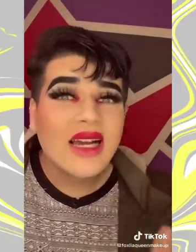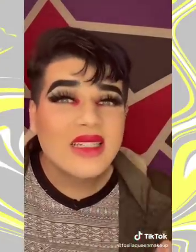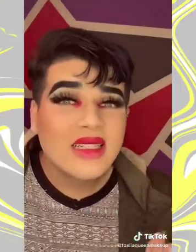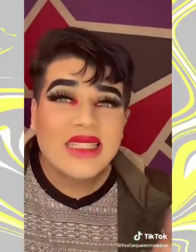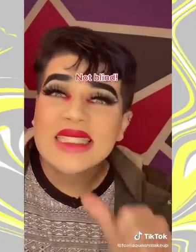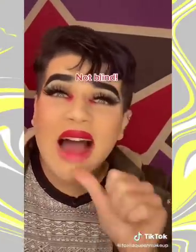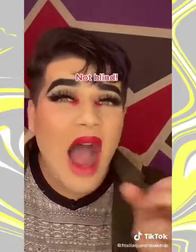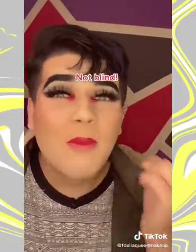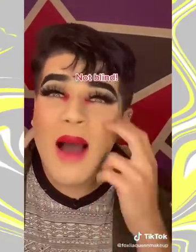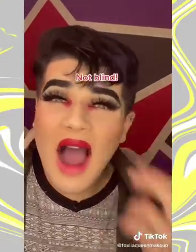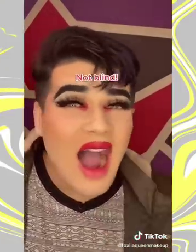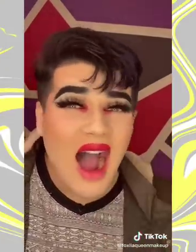hello, hello.